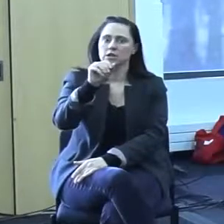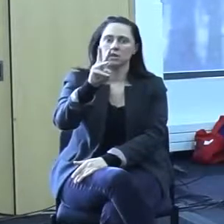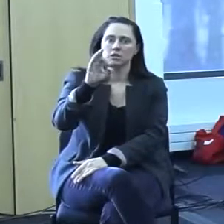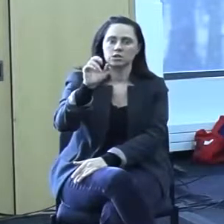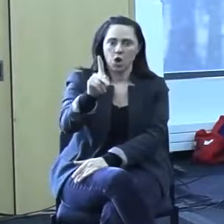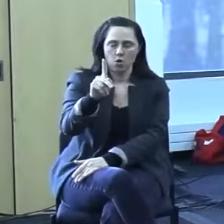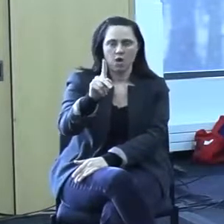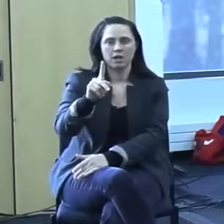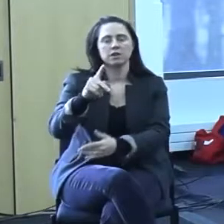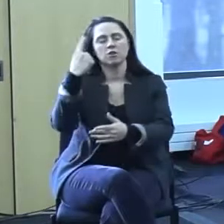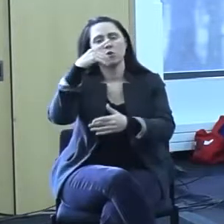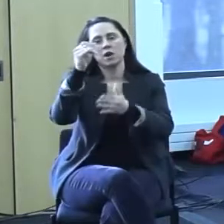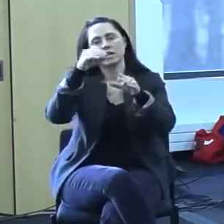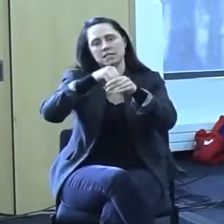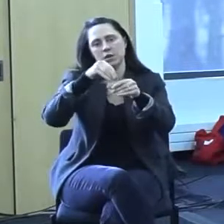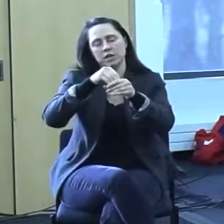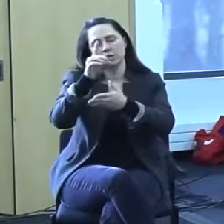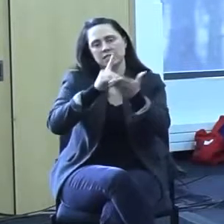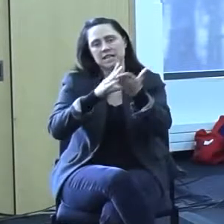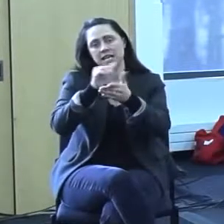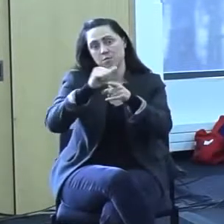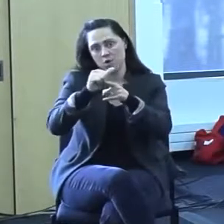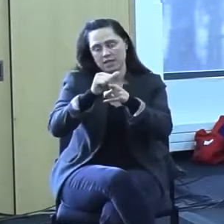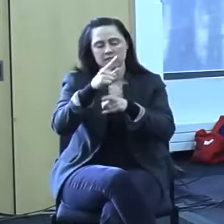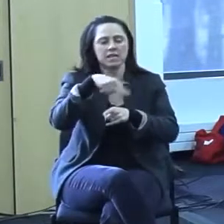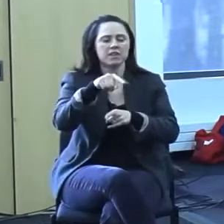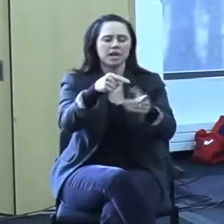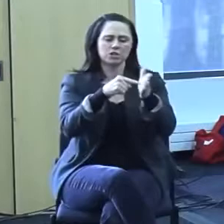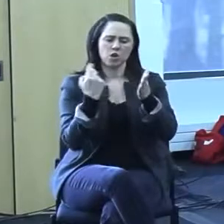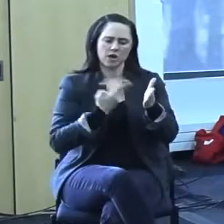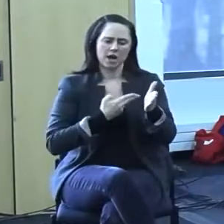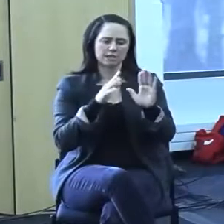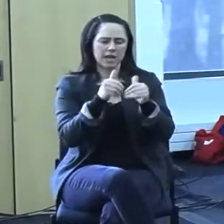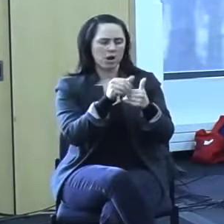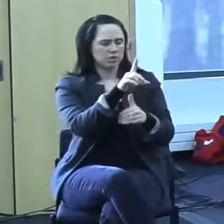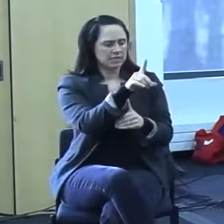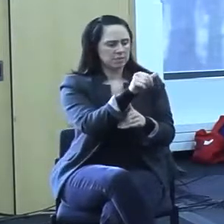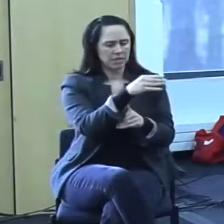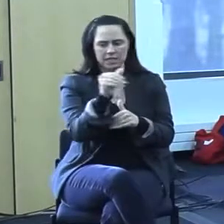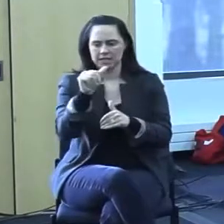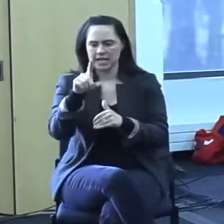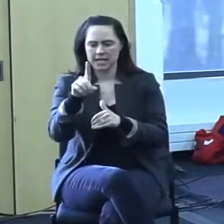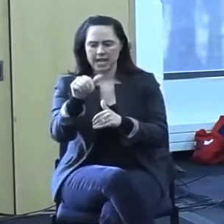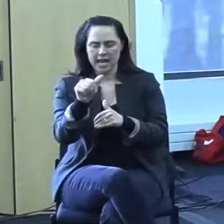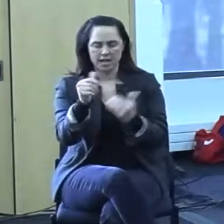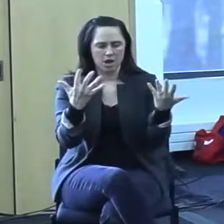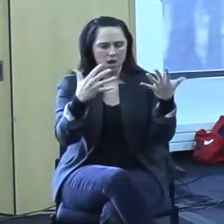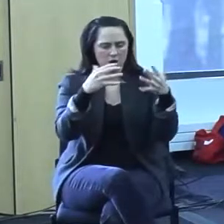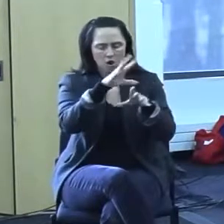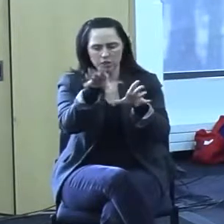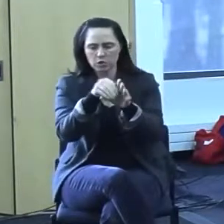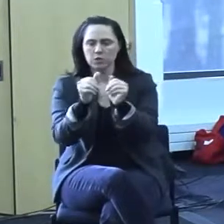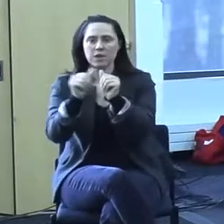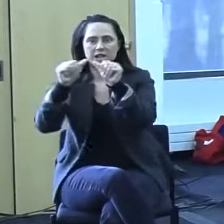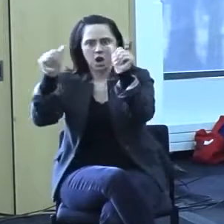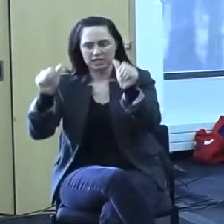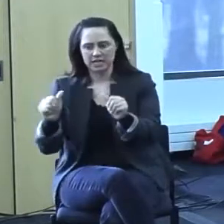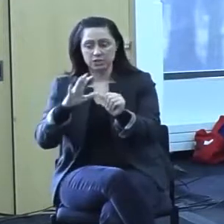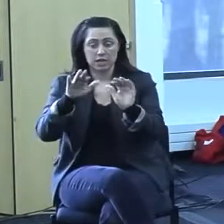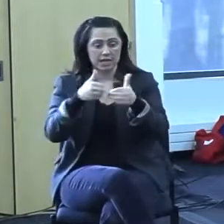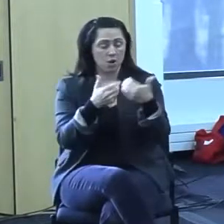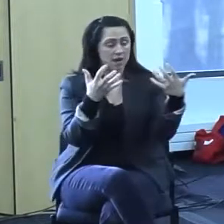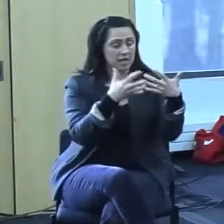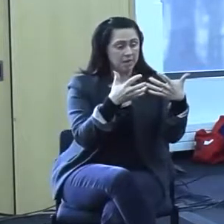interior design practice. They showed us how disability and ADA are integrated into architecture and how